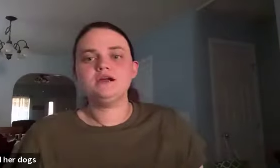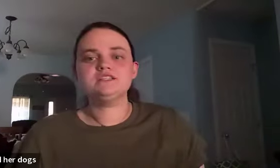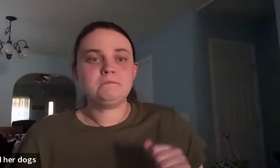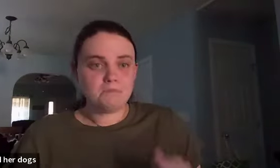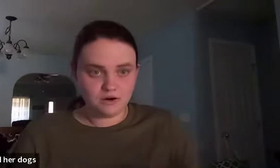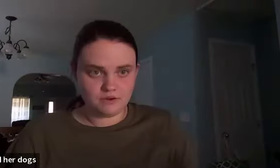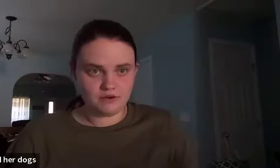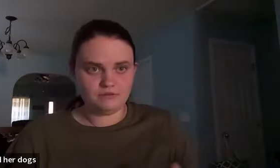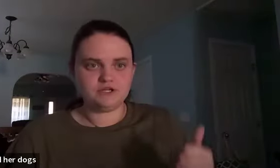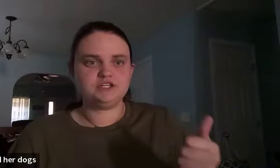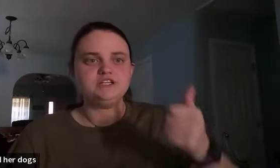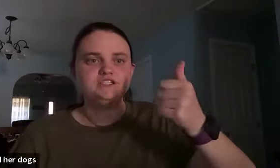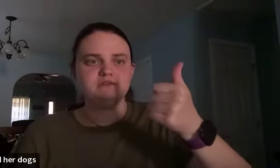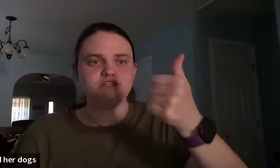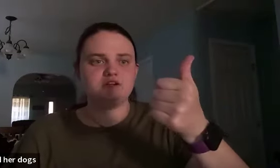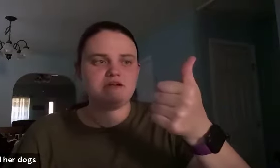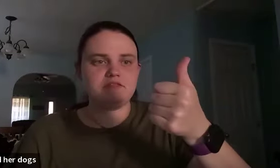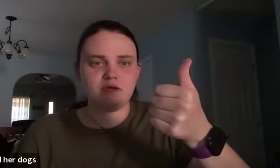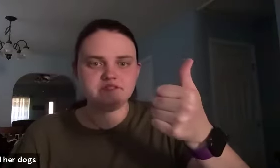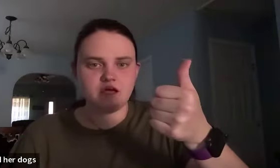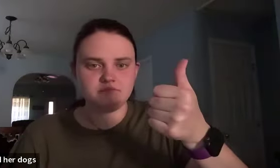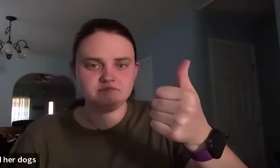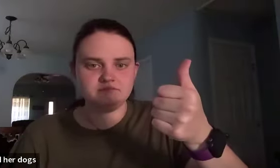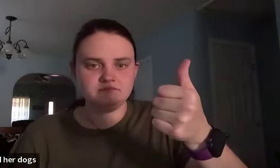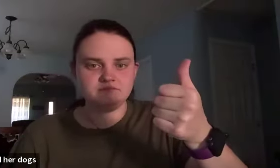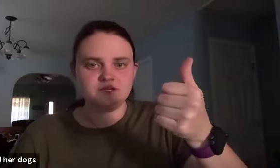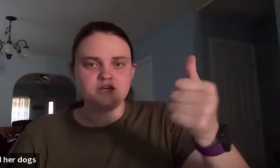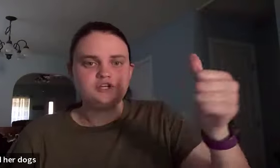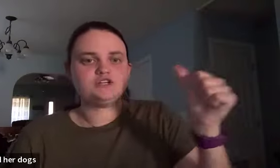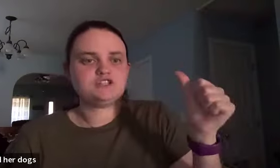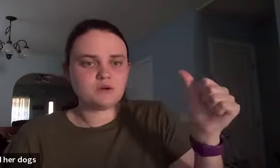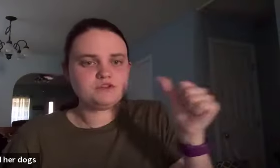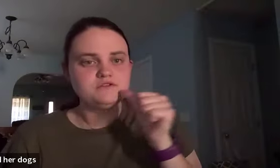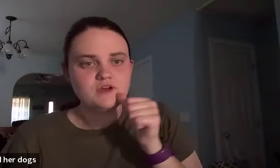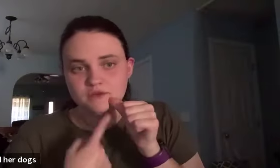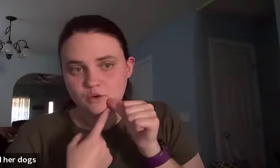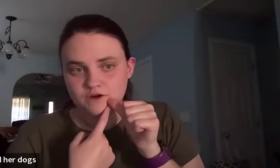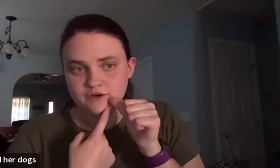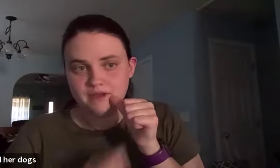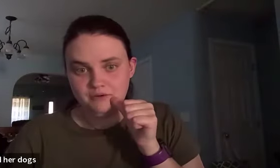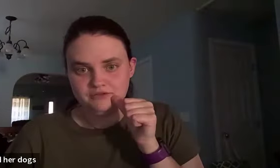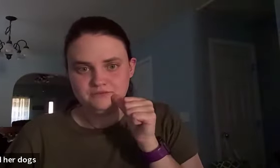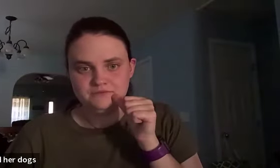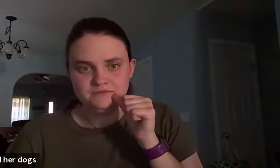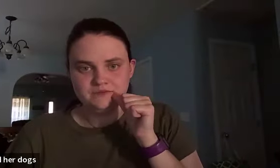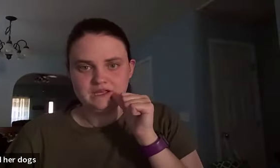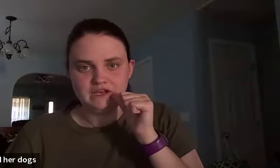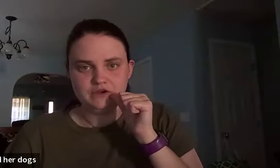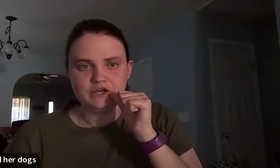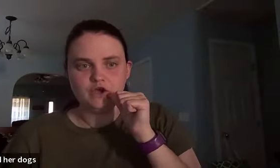for tomorrow, what you're gonna do is you're gonna have a thumbs up. You're gonna start with your thumb in the corner of your mouth, and you're gonna